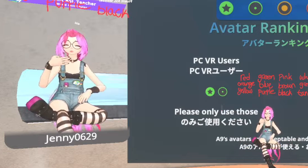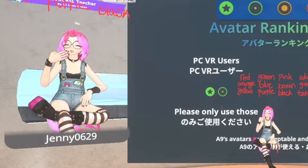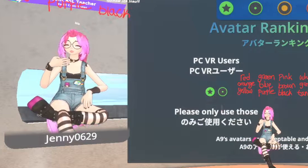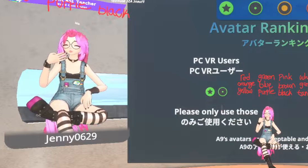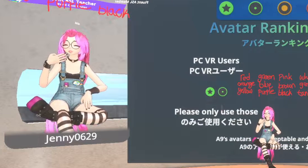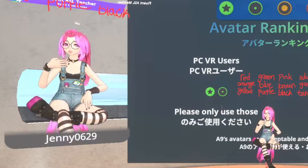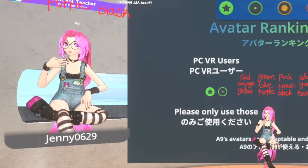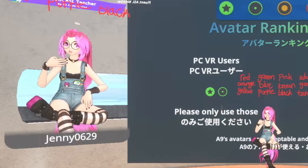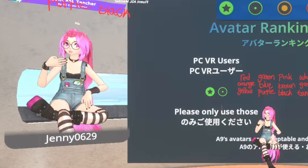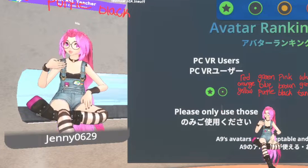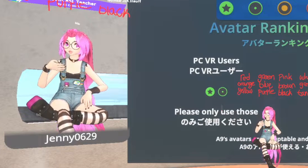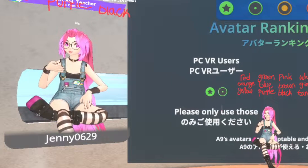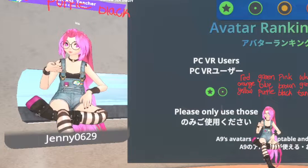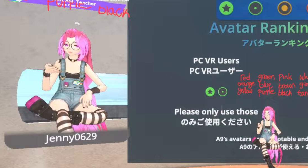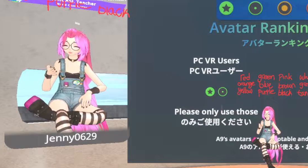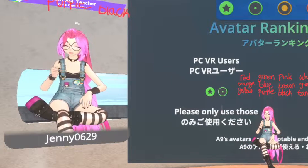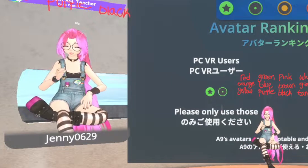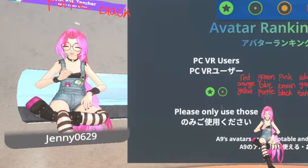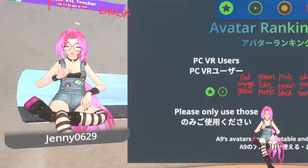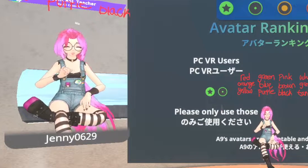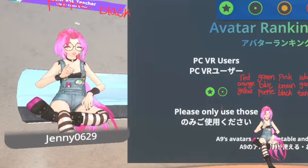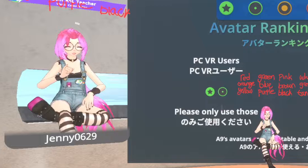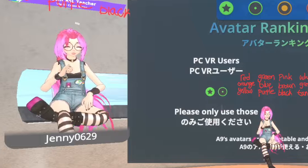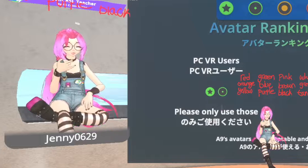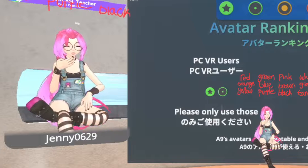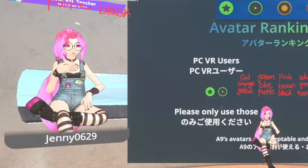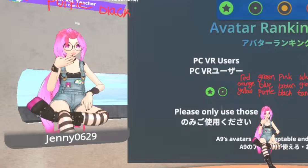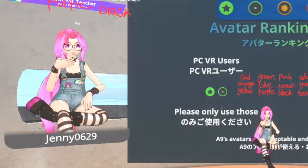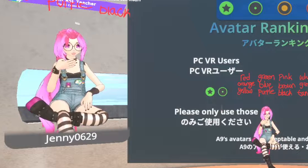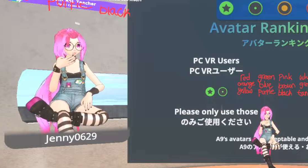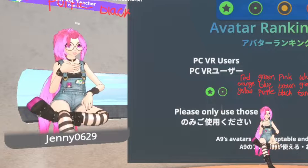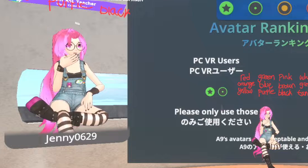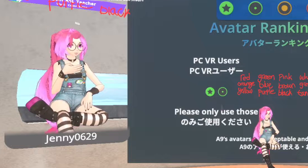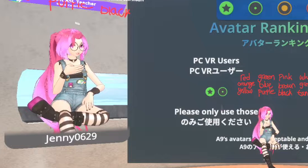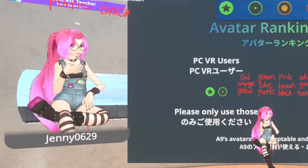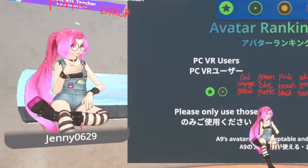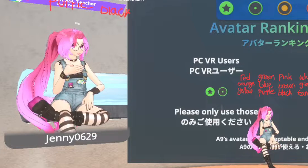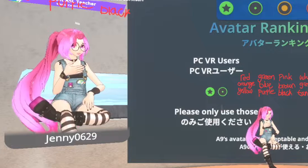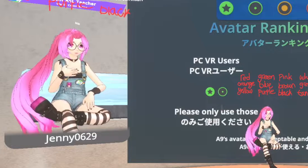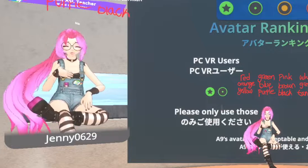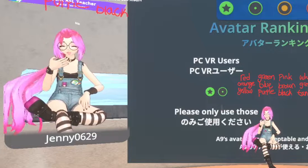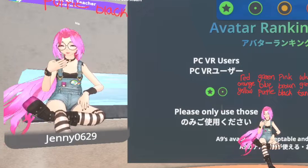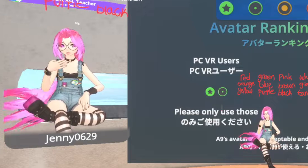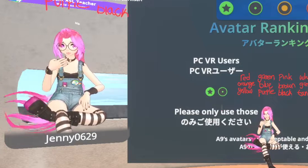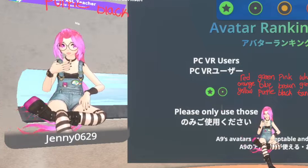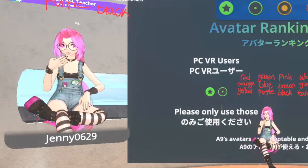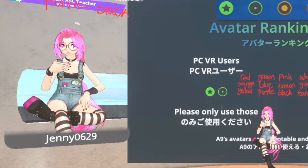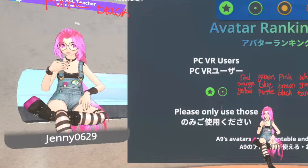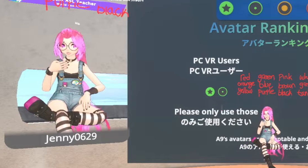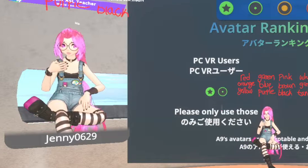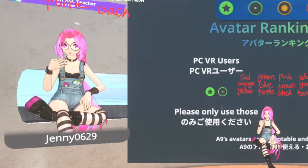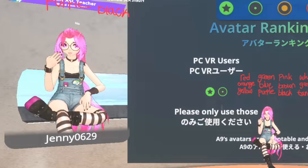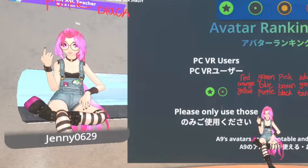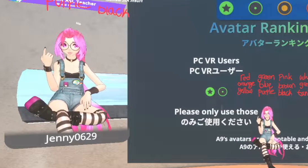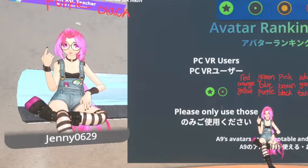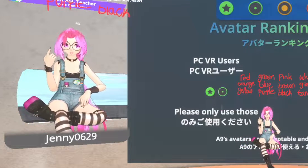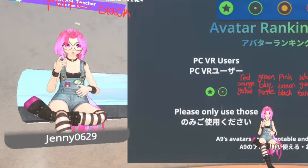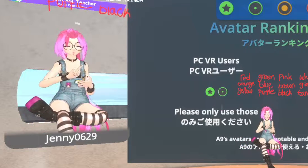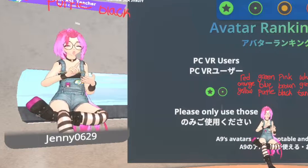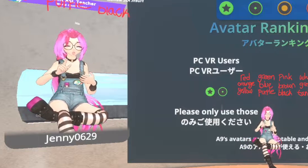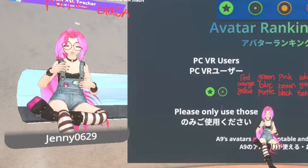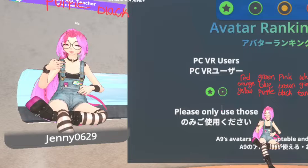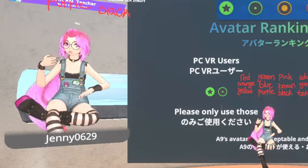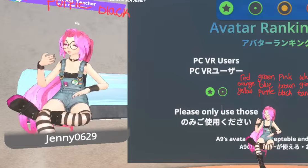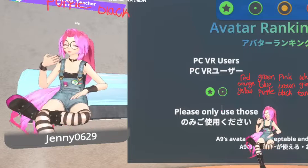here gets bloody noses a lot? Is anyone like me and they get bloody noses pretty often? I get bloody noses like at